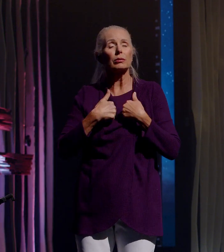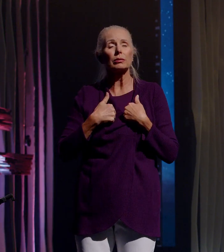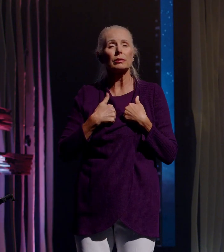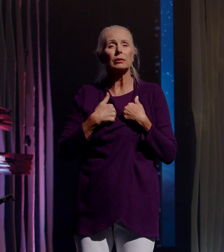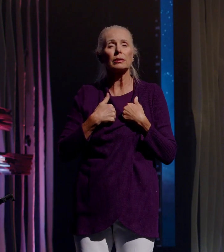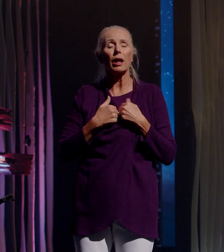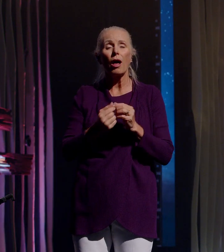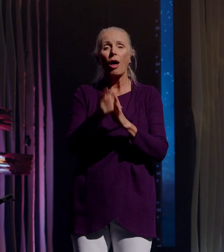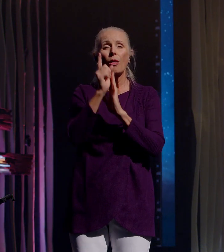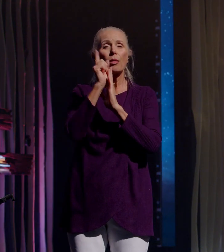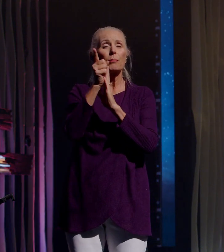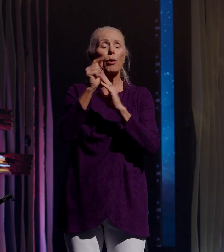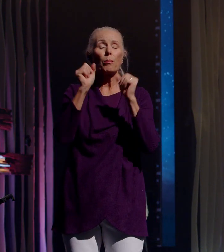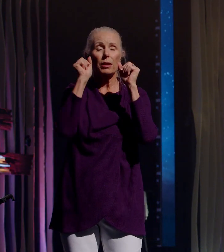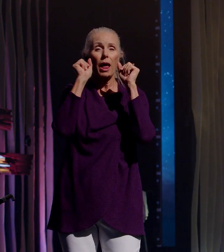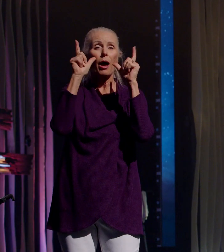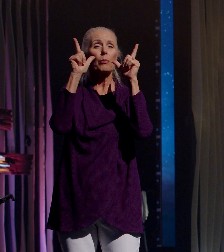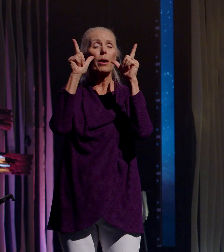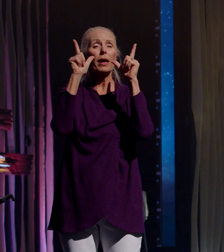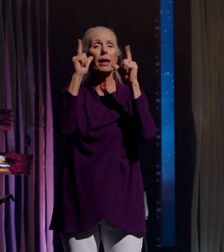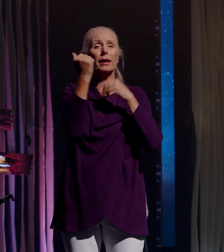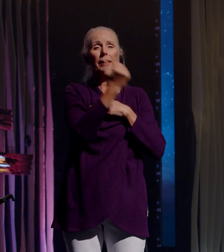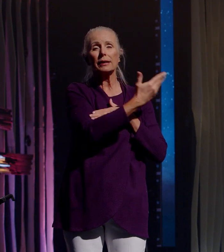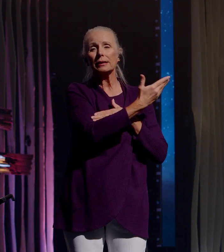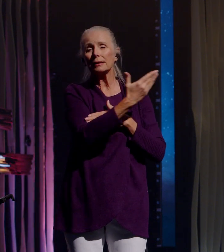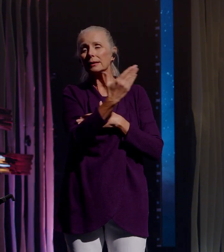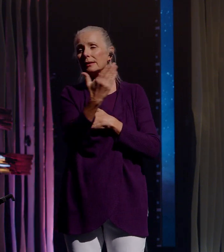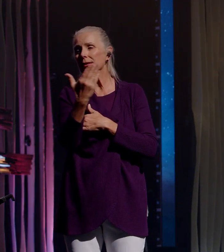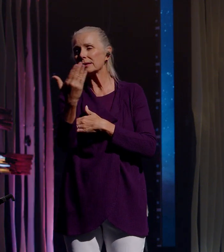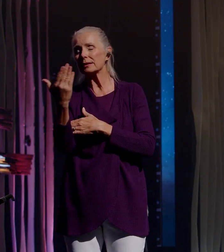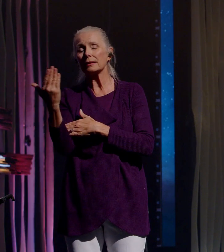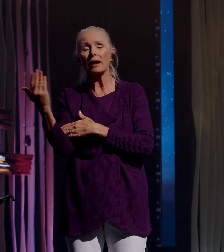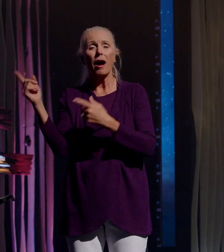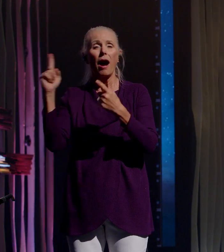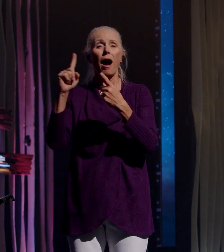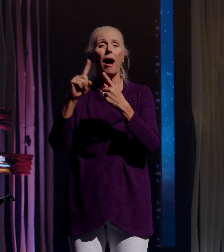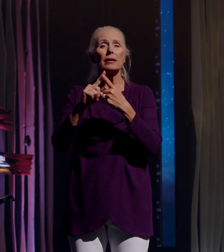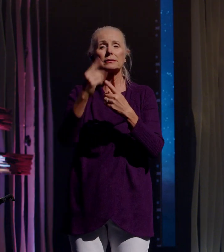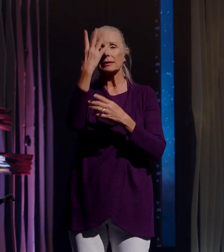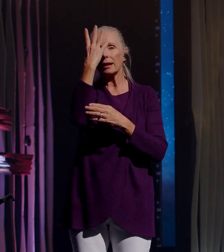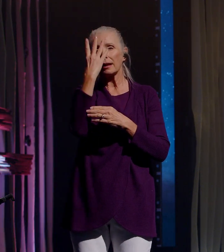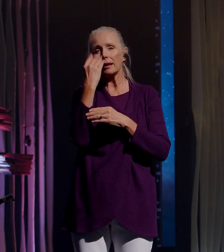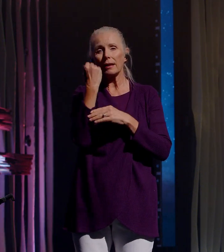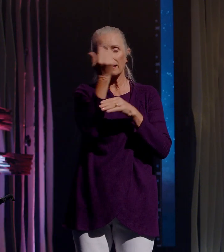that I wake up until I lay my